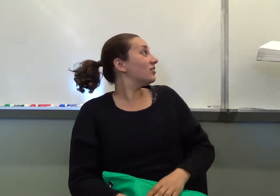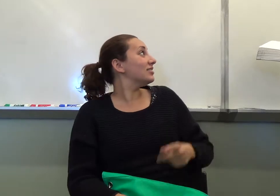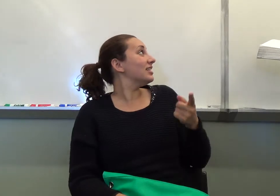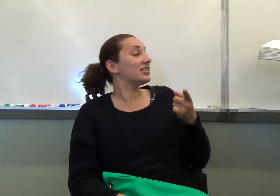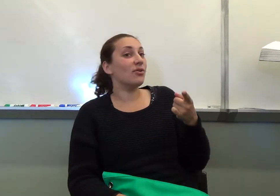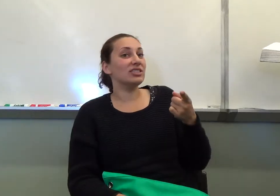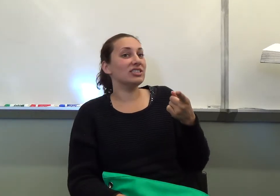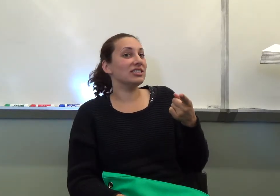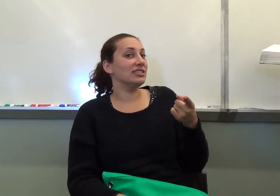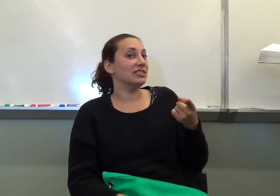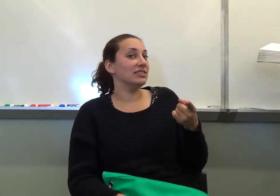She has a question.